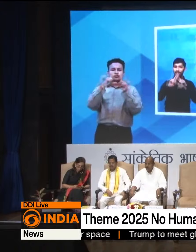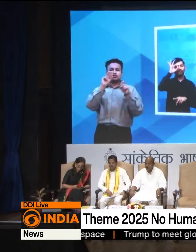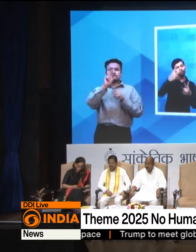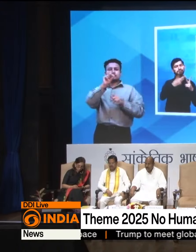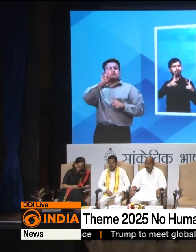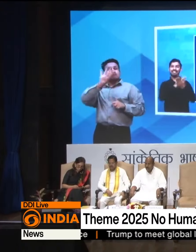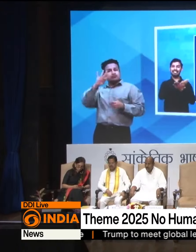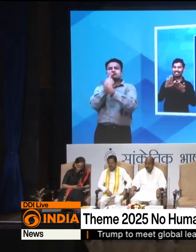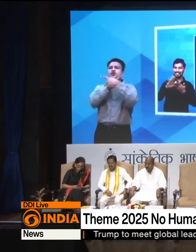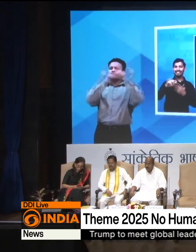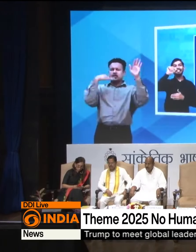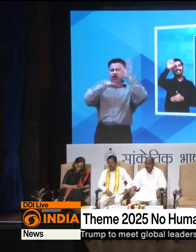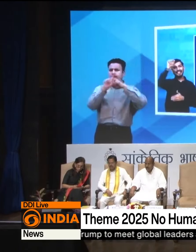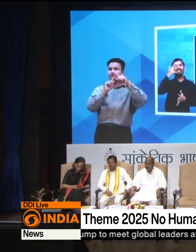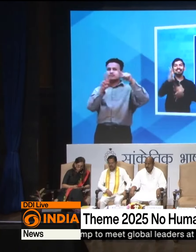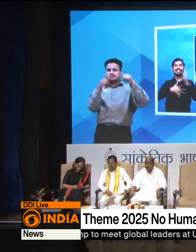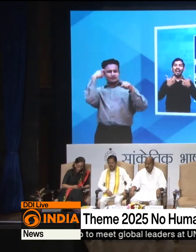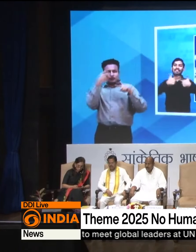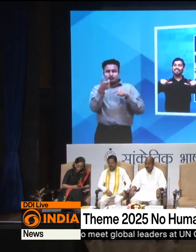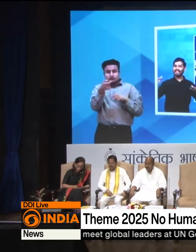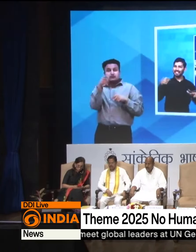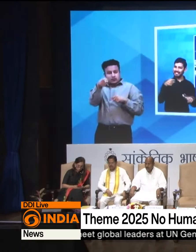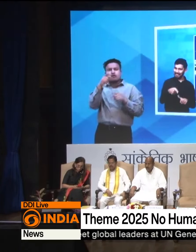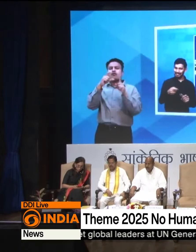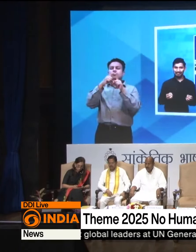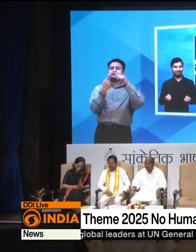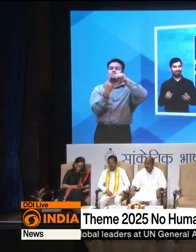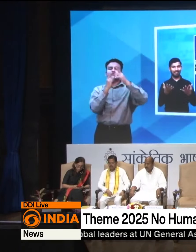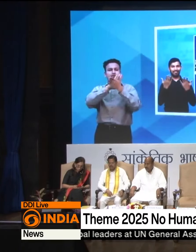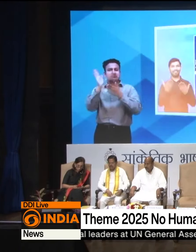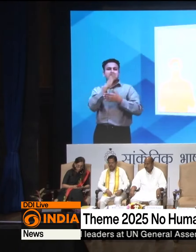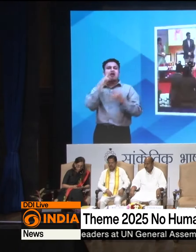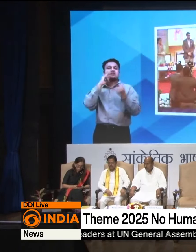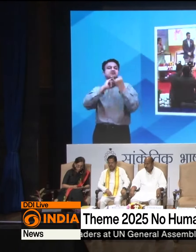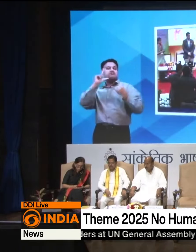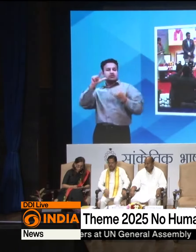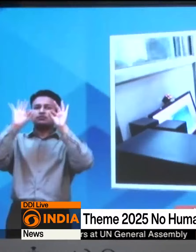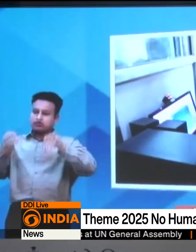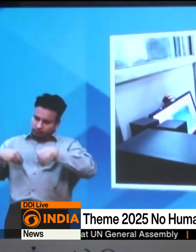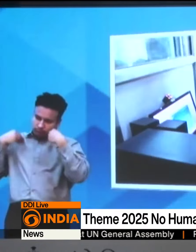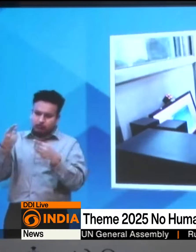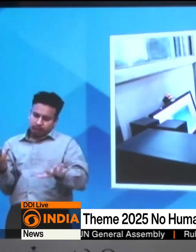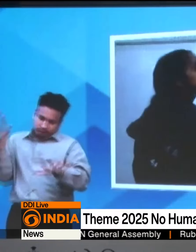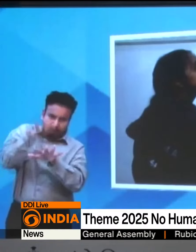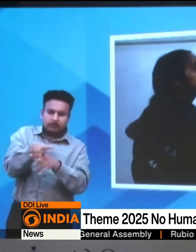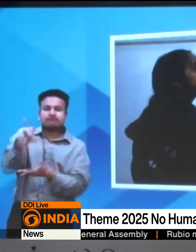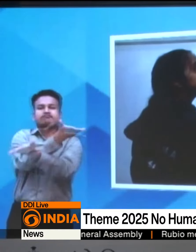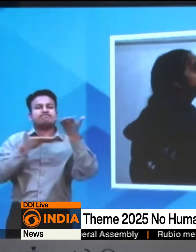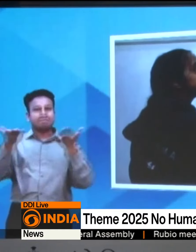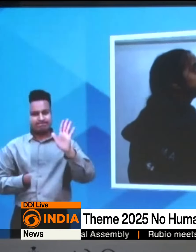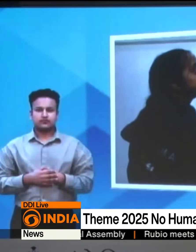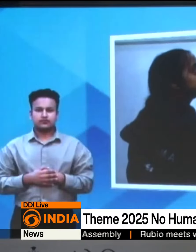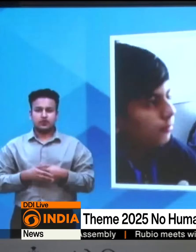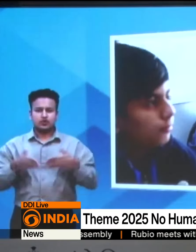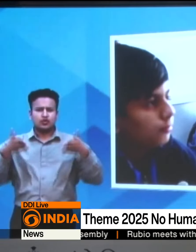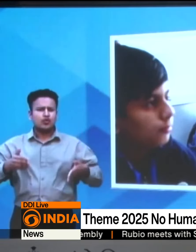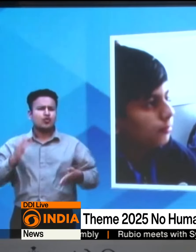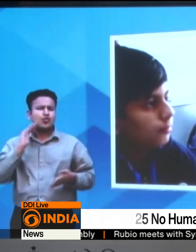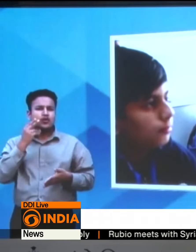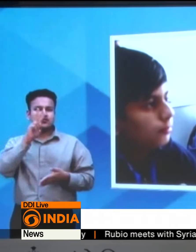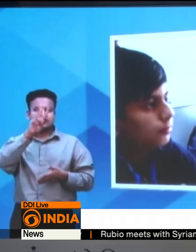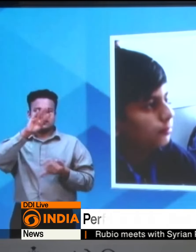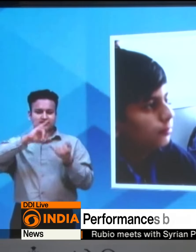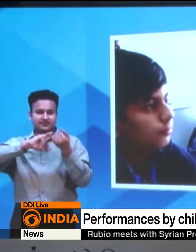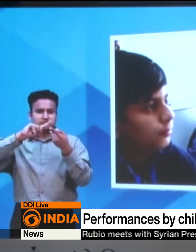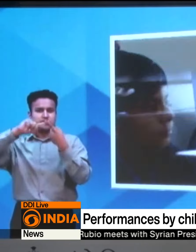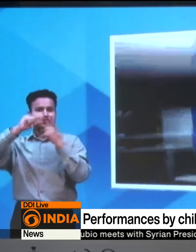Additionally, 100 new STEM terms in Indian Sign Language were introduced, and ISL was integrated into the